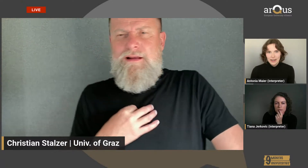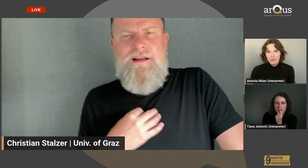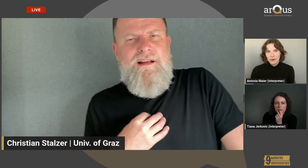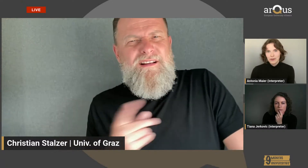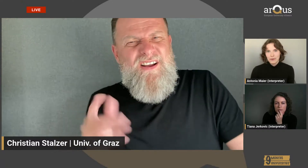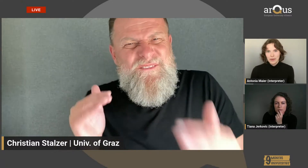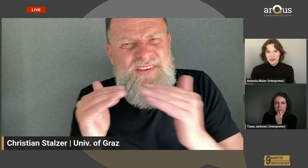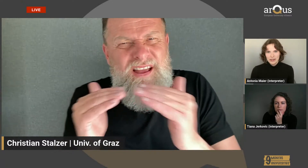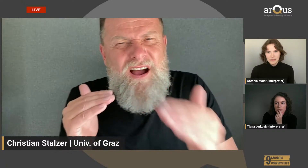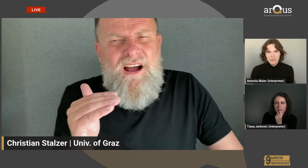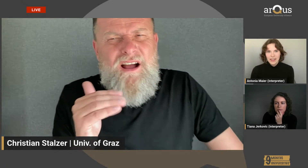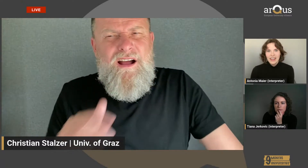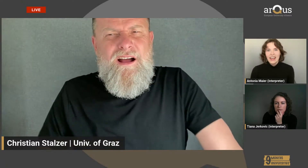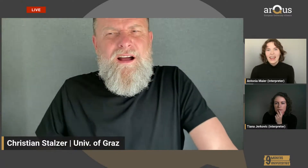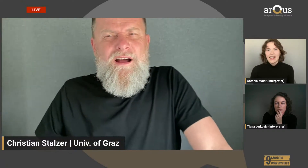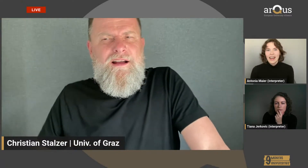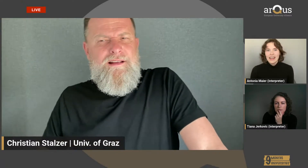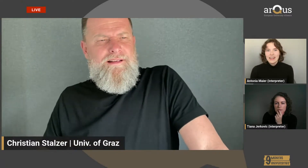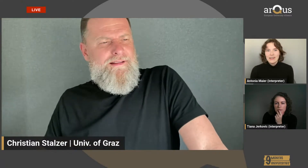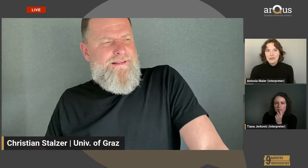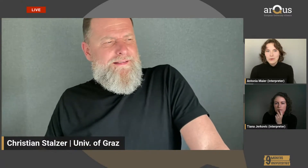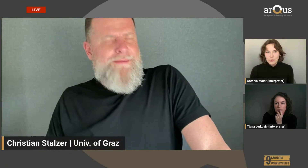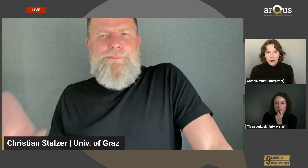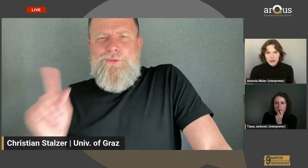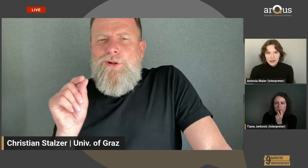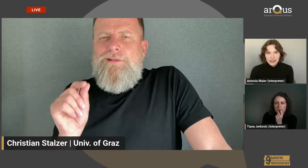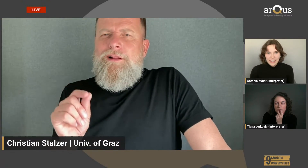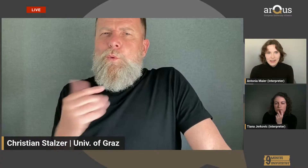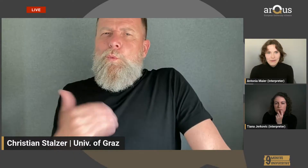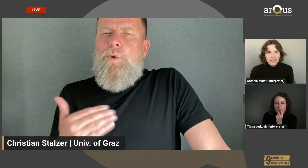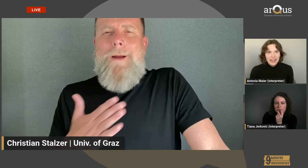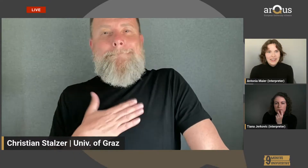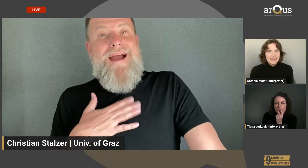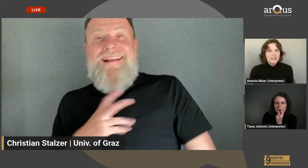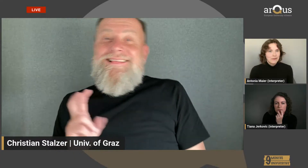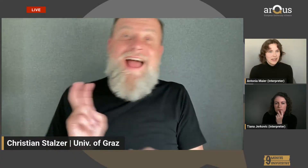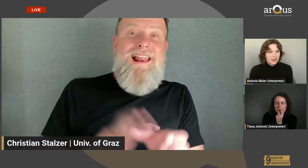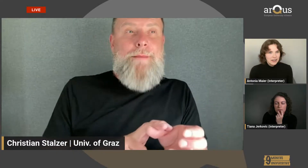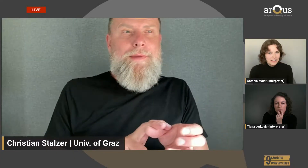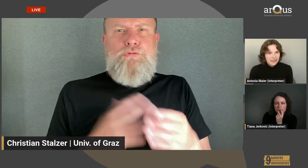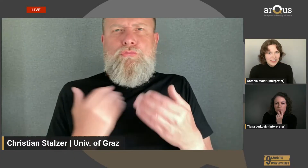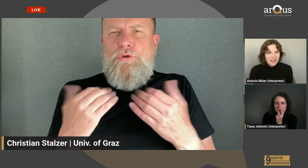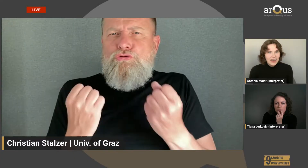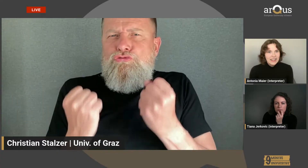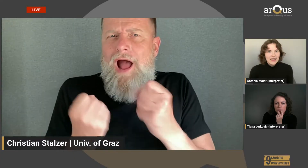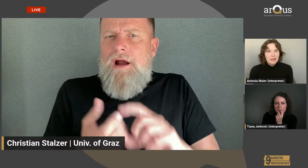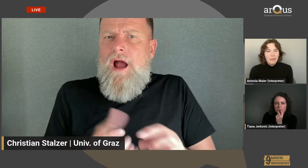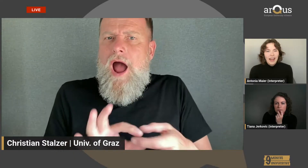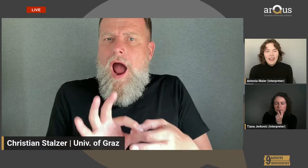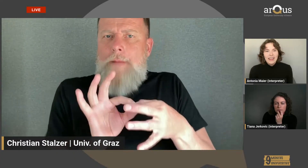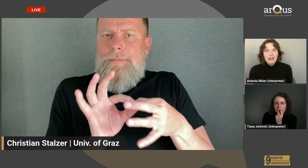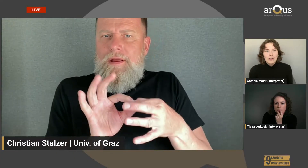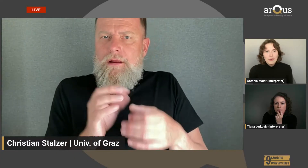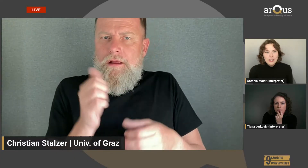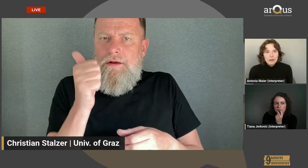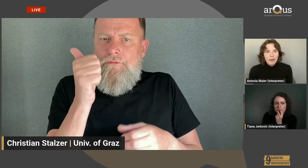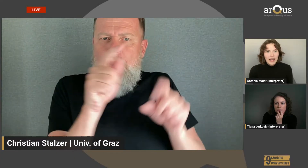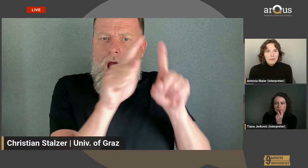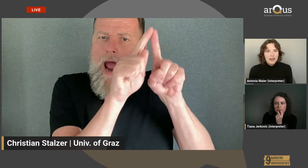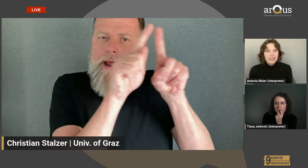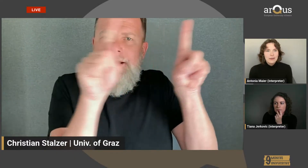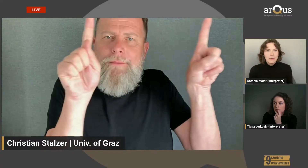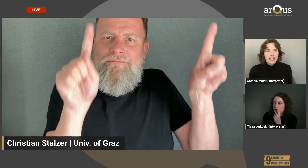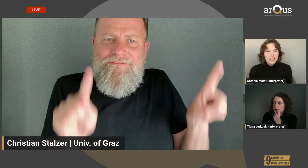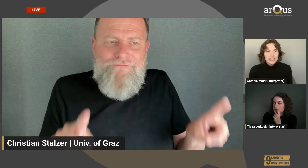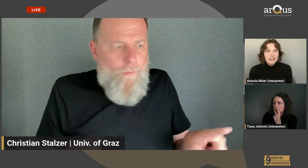doors and in front of a barrier. And I do wonder if that is fair, that my inclusion,